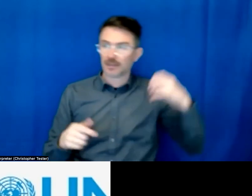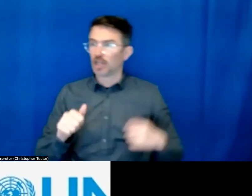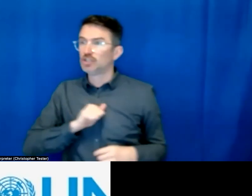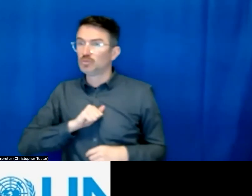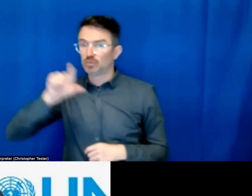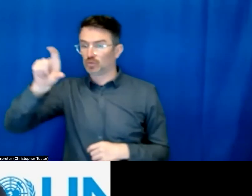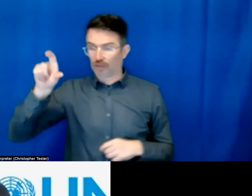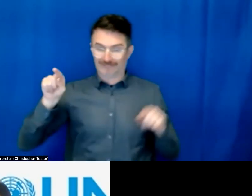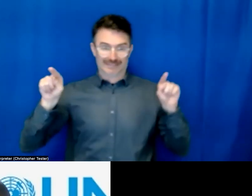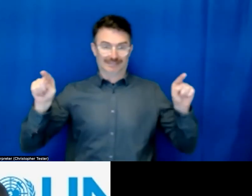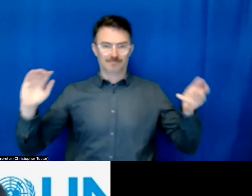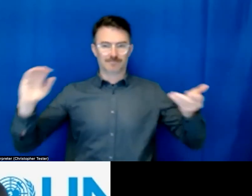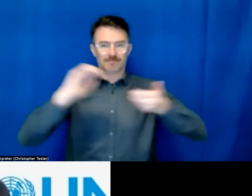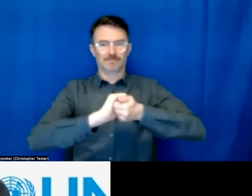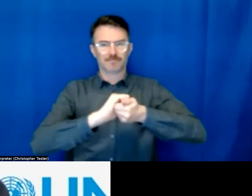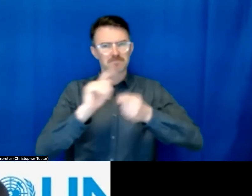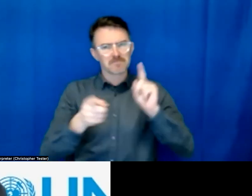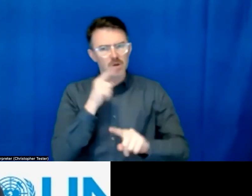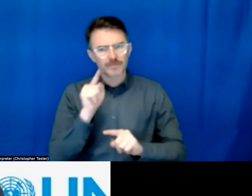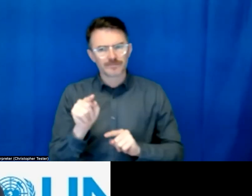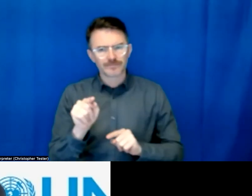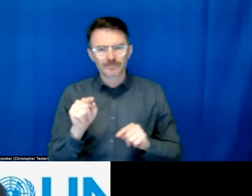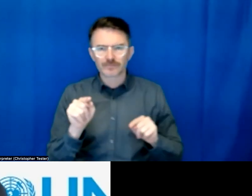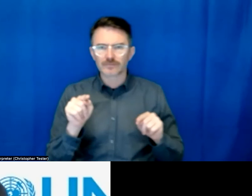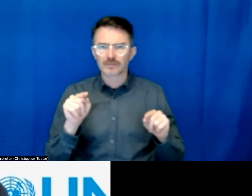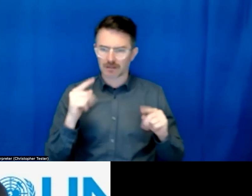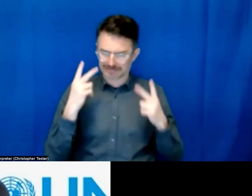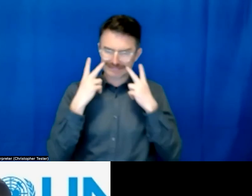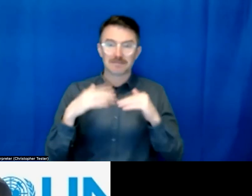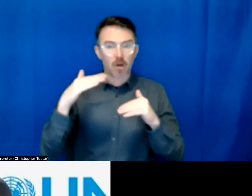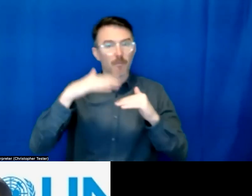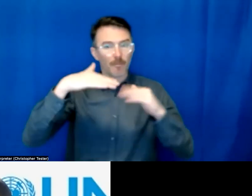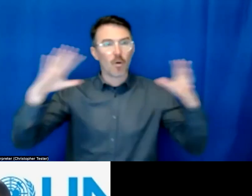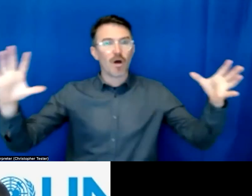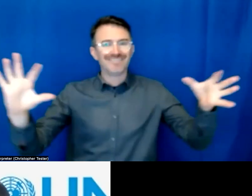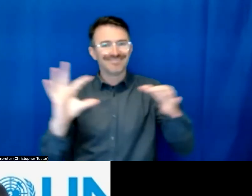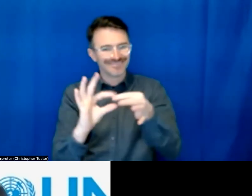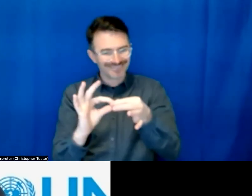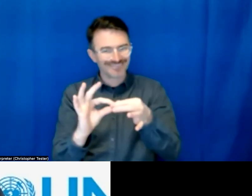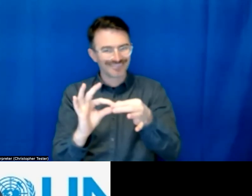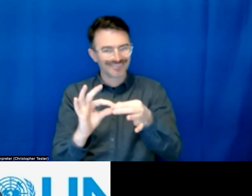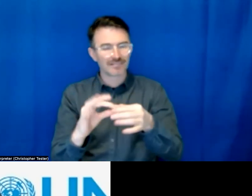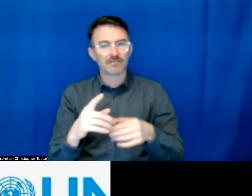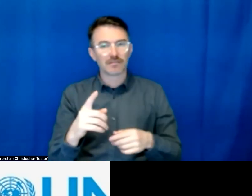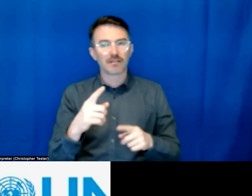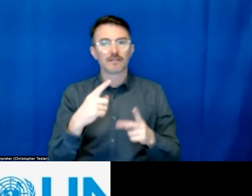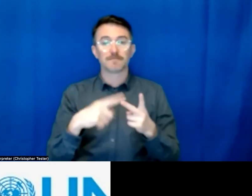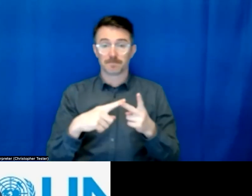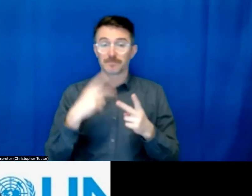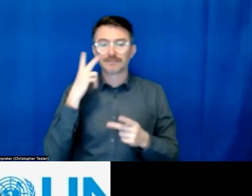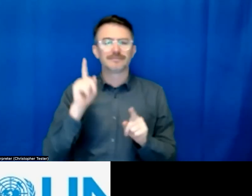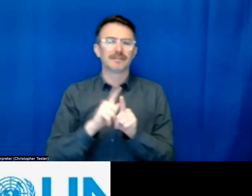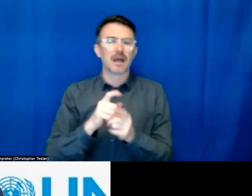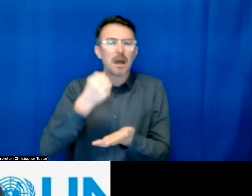also happening around the banks, the new and emerging banks and the regional banks who are engaging with